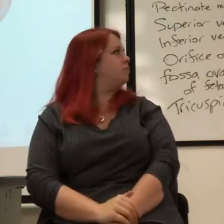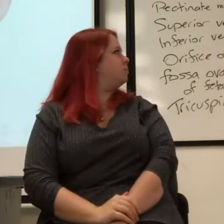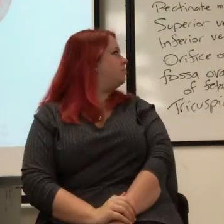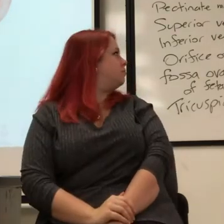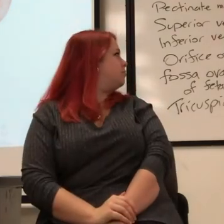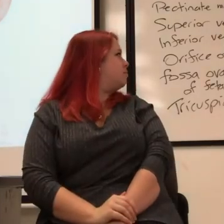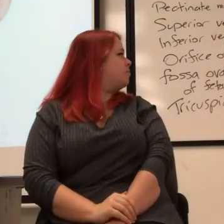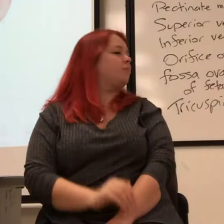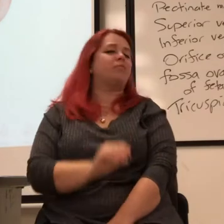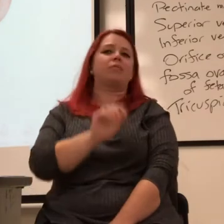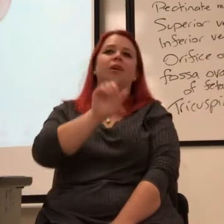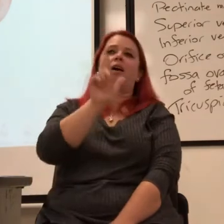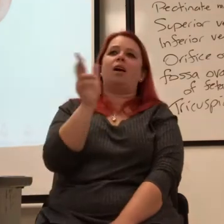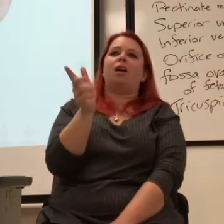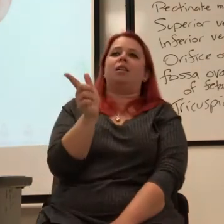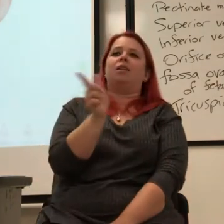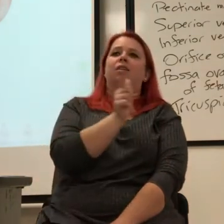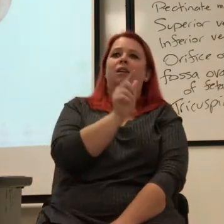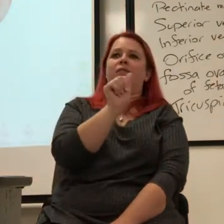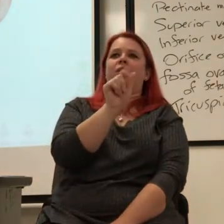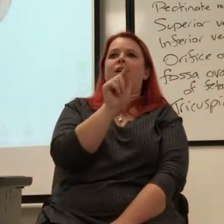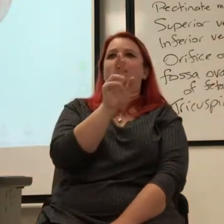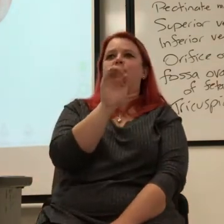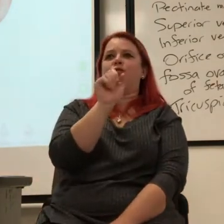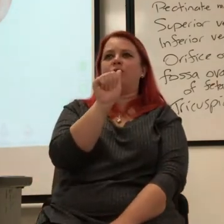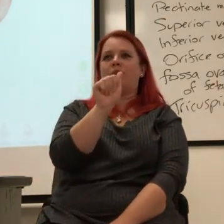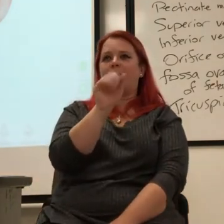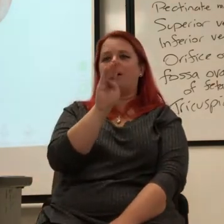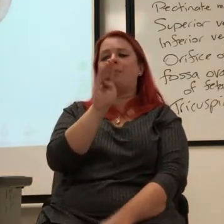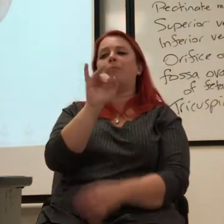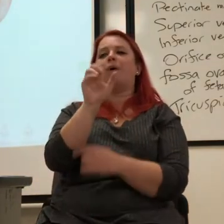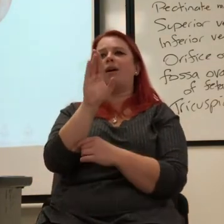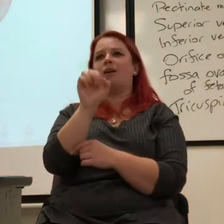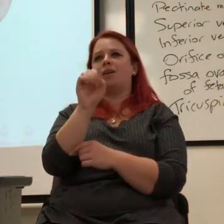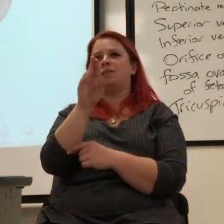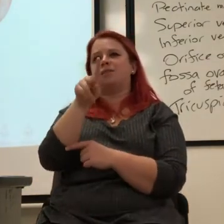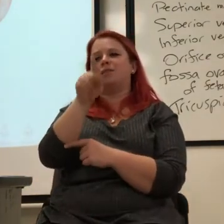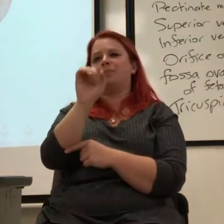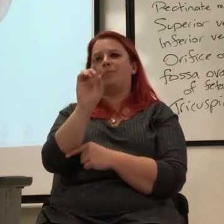Left atria bicuspid, right atria tricuspid.